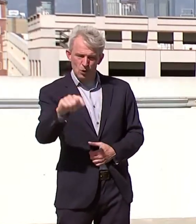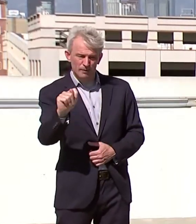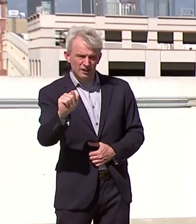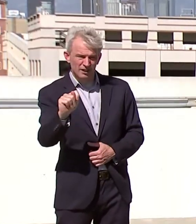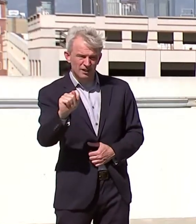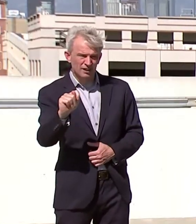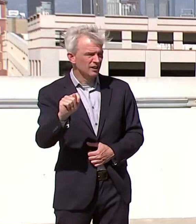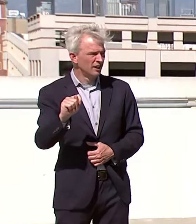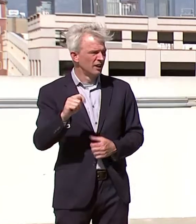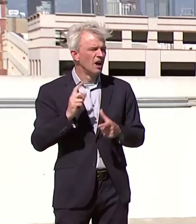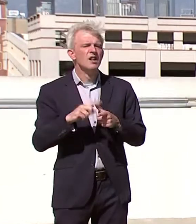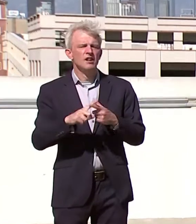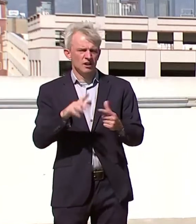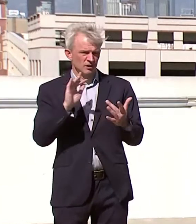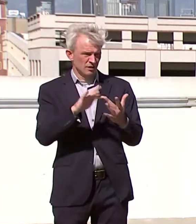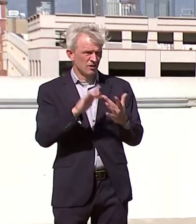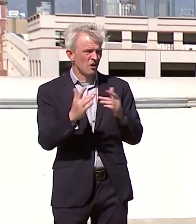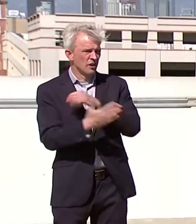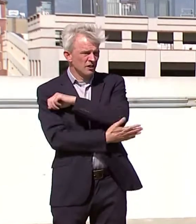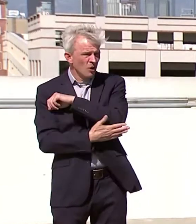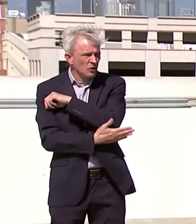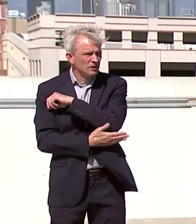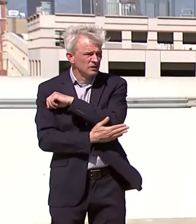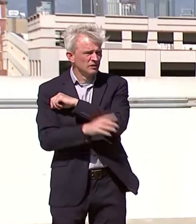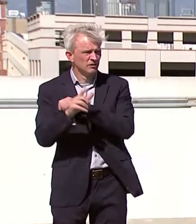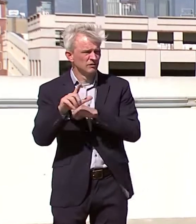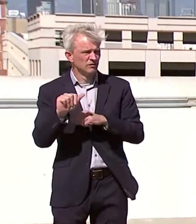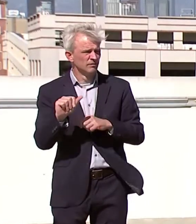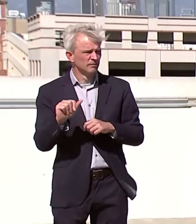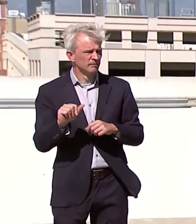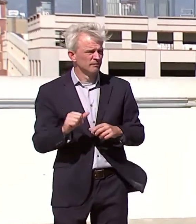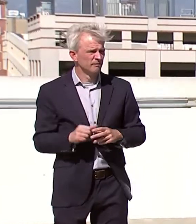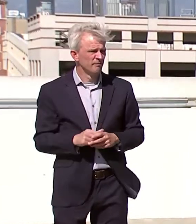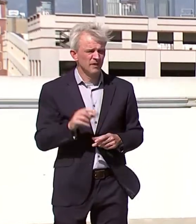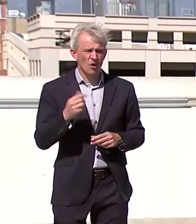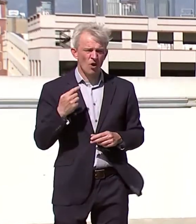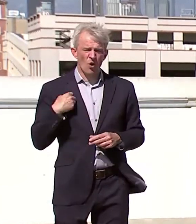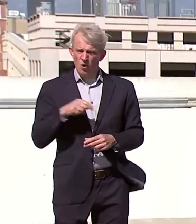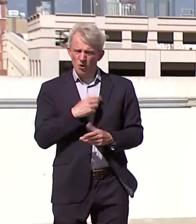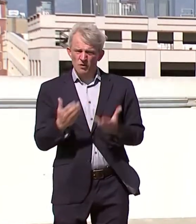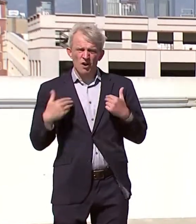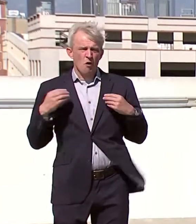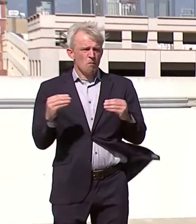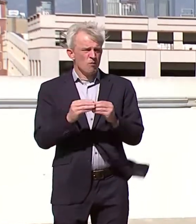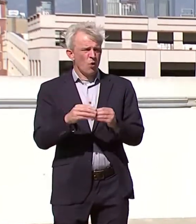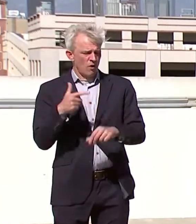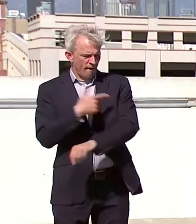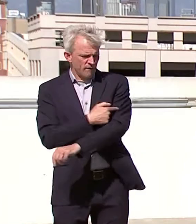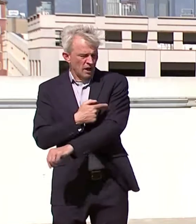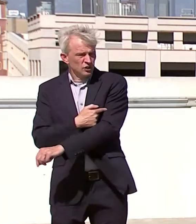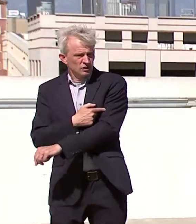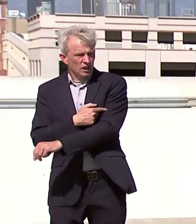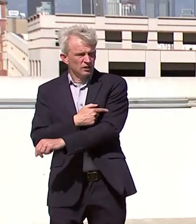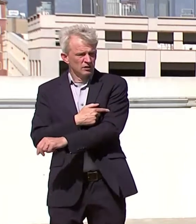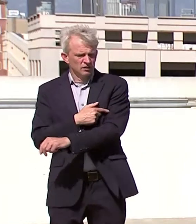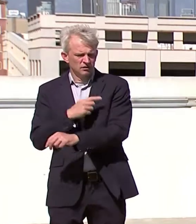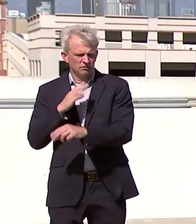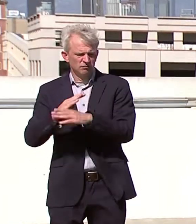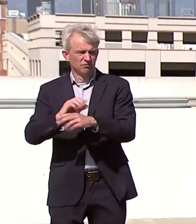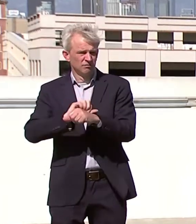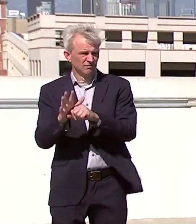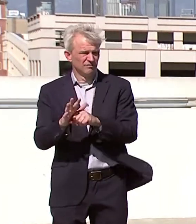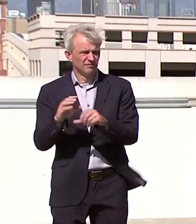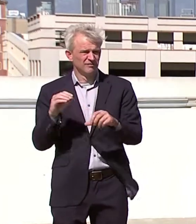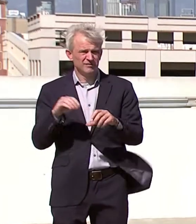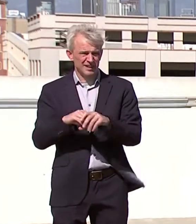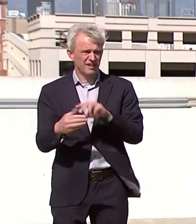said, due to the great work of this county and all of our partners, we think there's probably more vaccination sites here than any county in America, and maybe more per